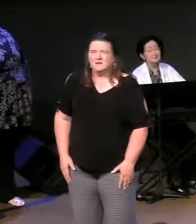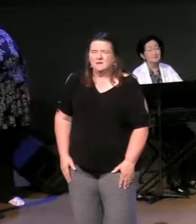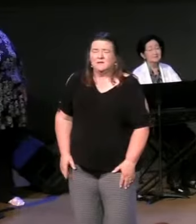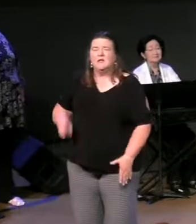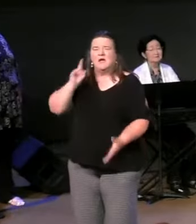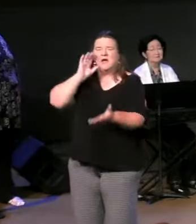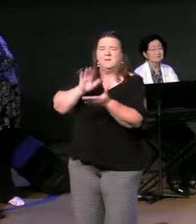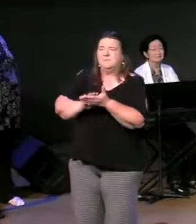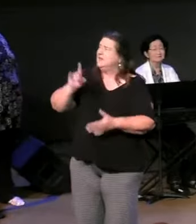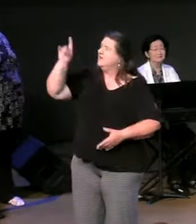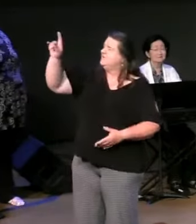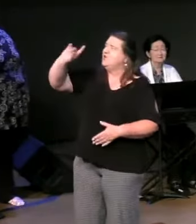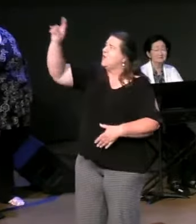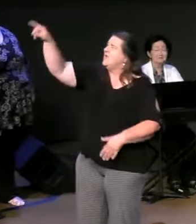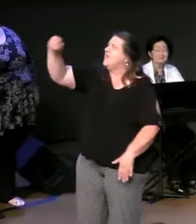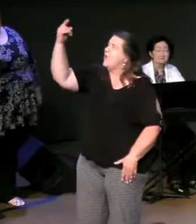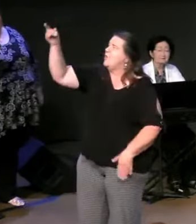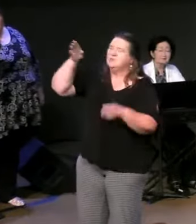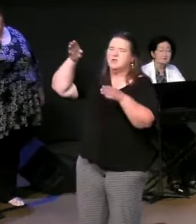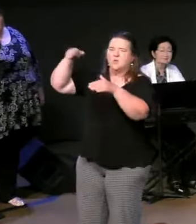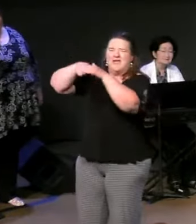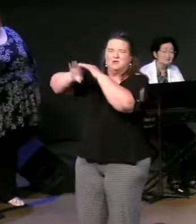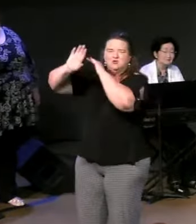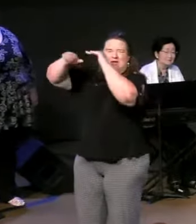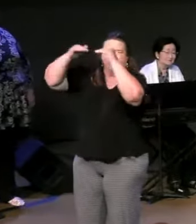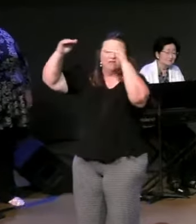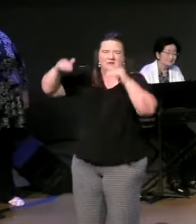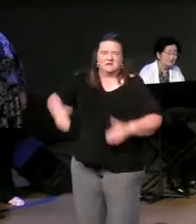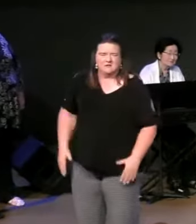I believe that you are the only way to heaven.